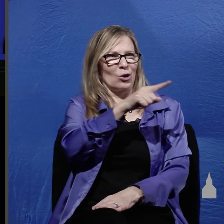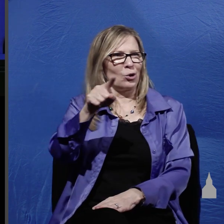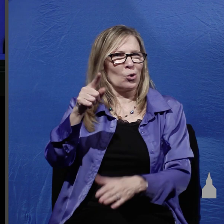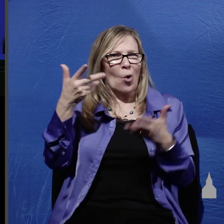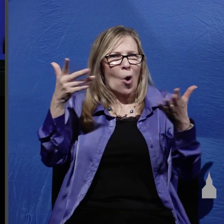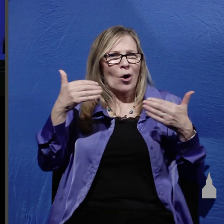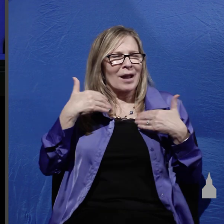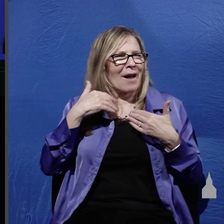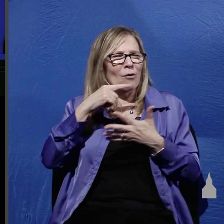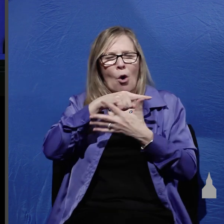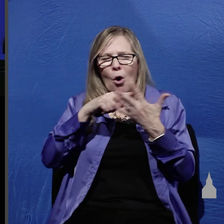to believe in Christ as well